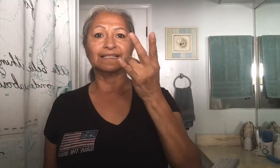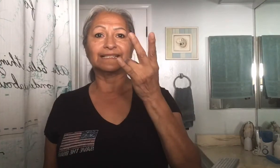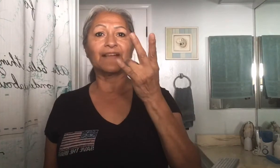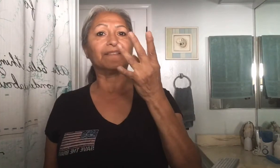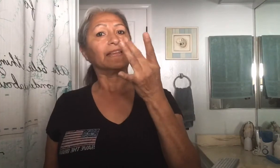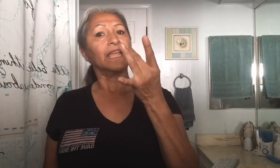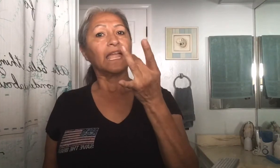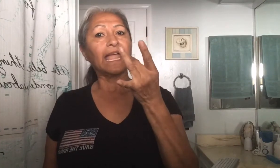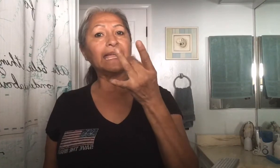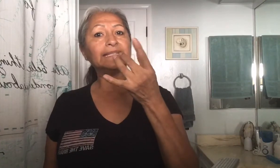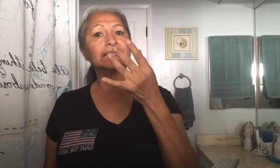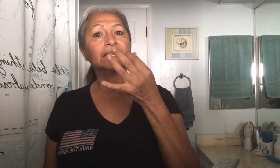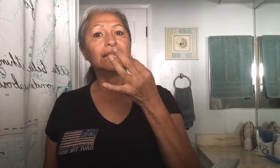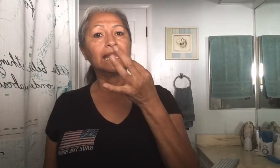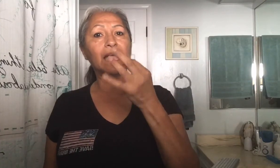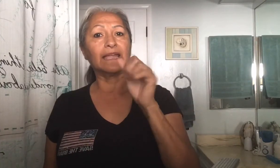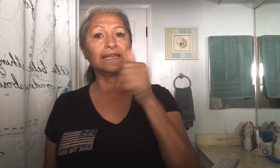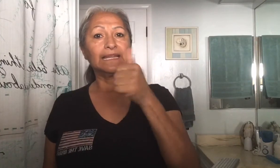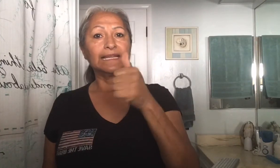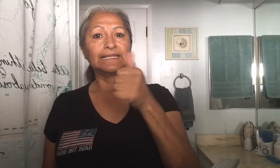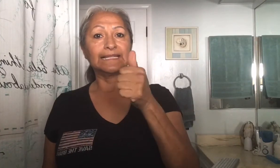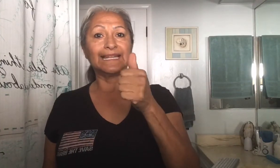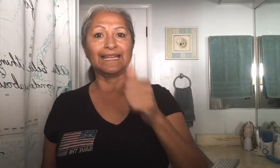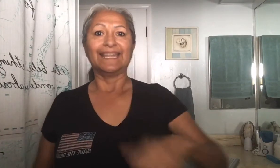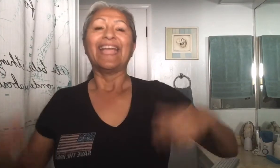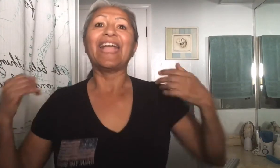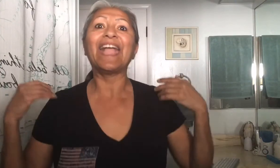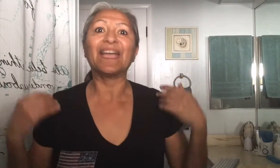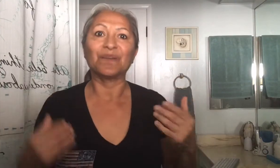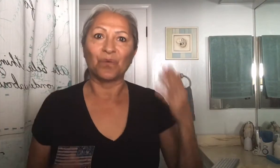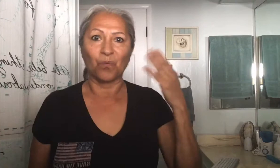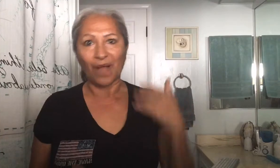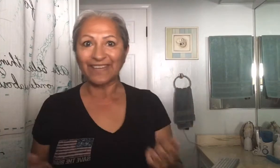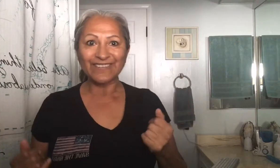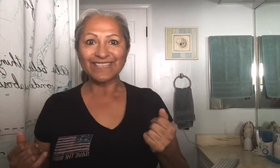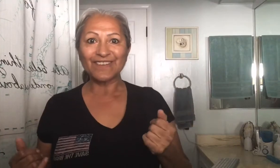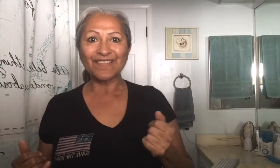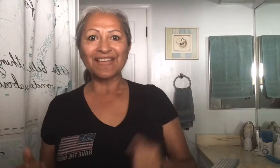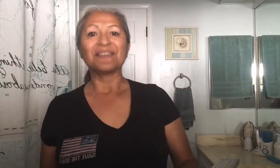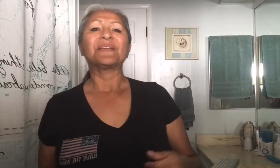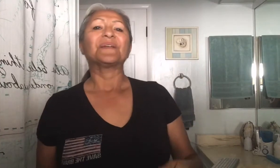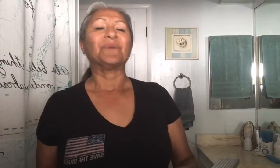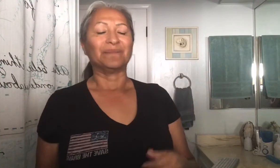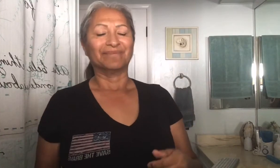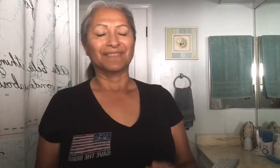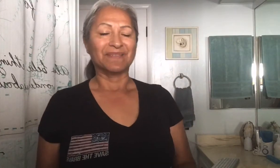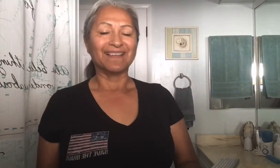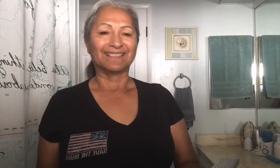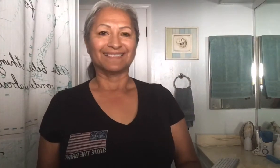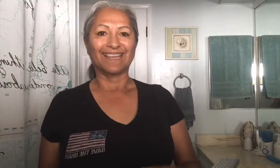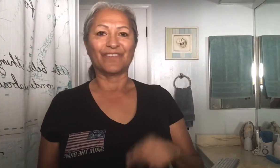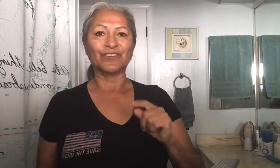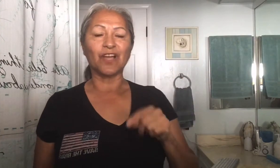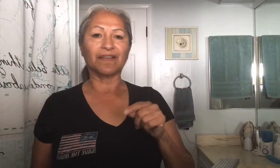7, 8, 9, 10. And why do you need to know that? Well, because if you're talking